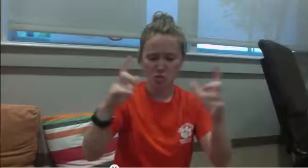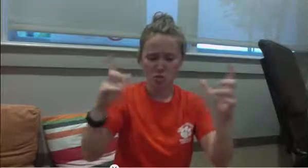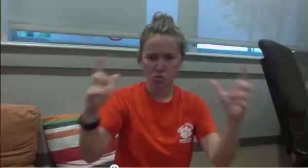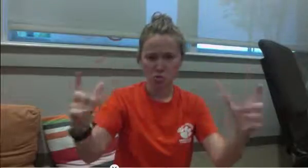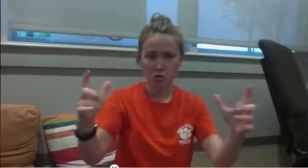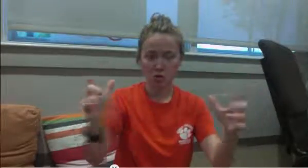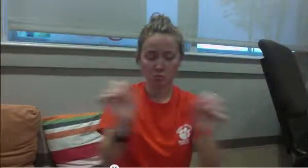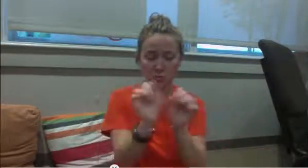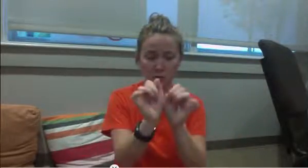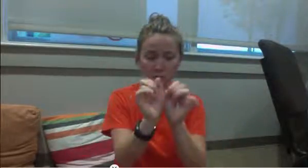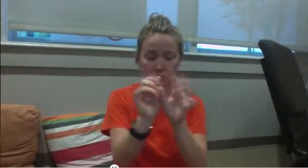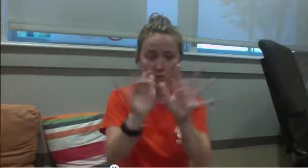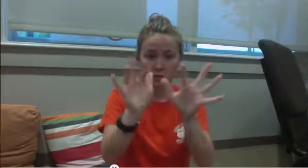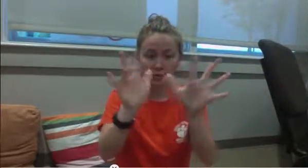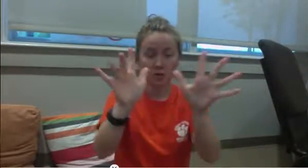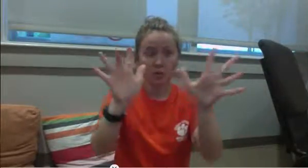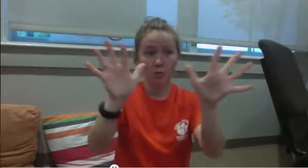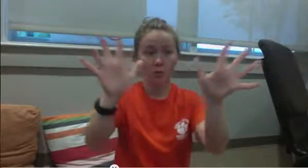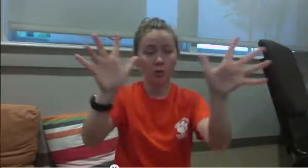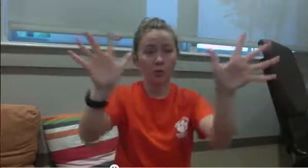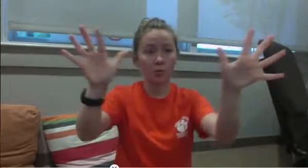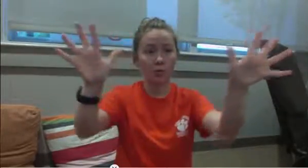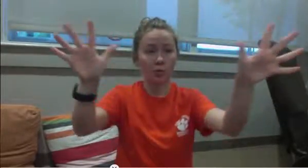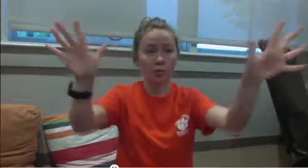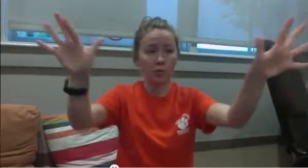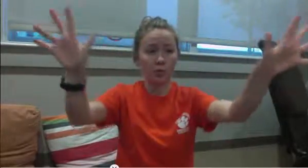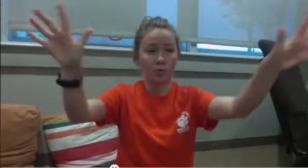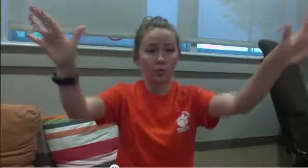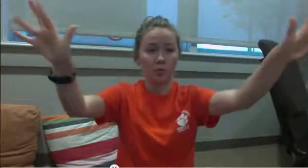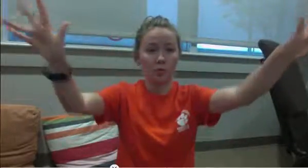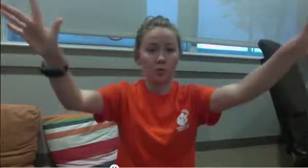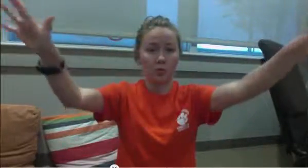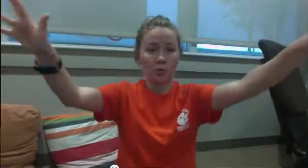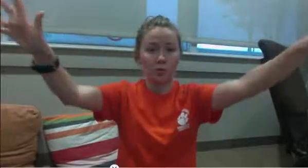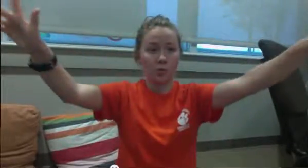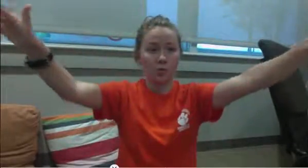middle. It's very large and gives off a lot of light.